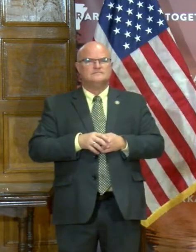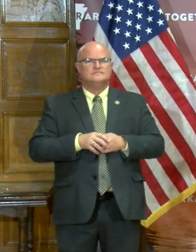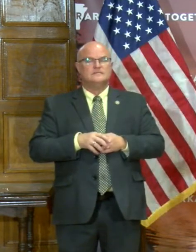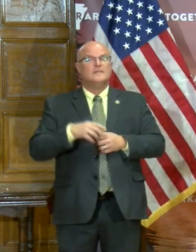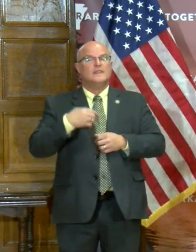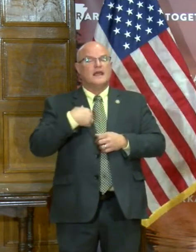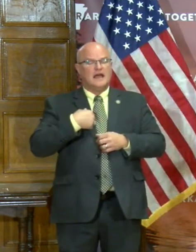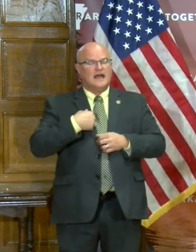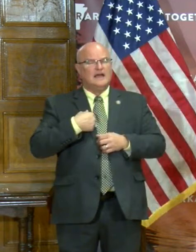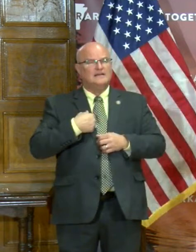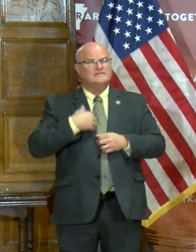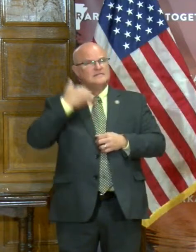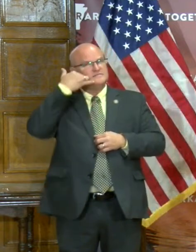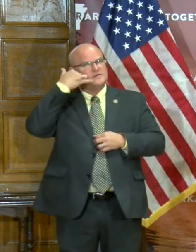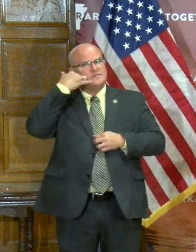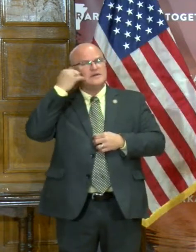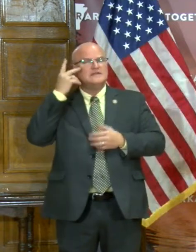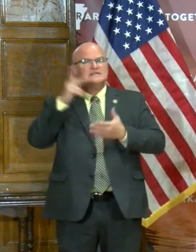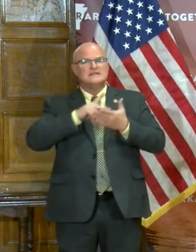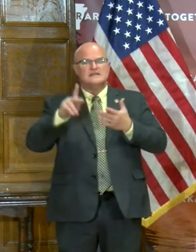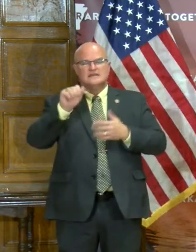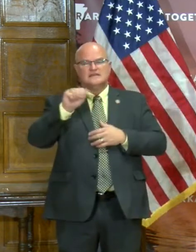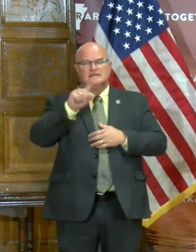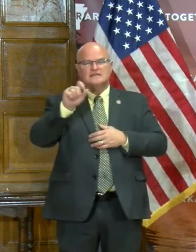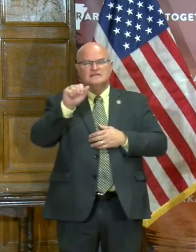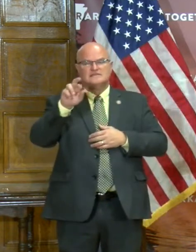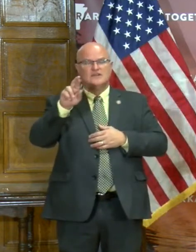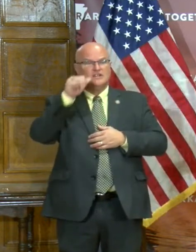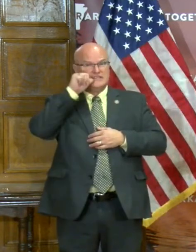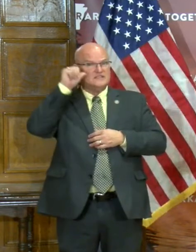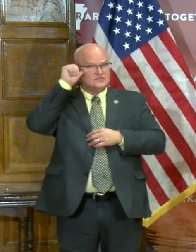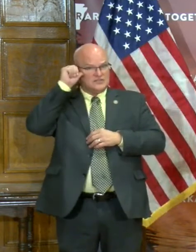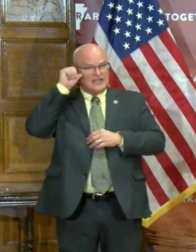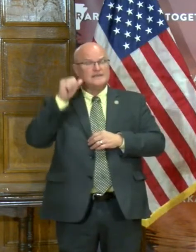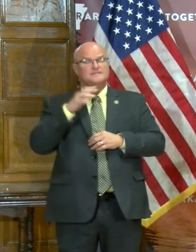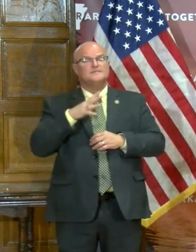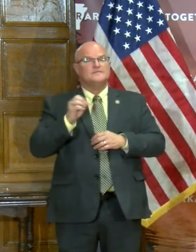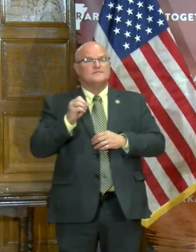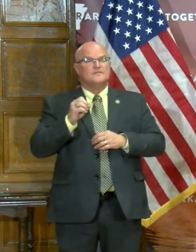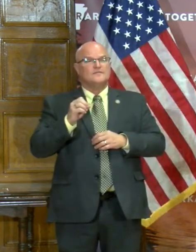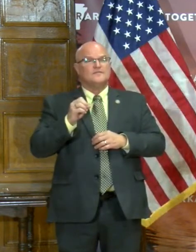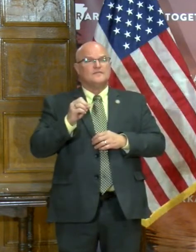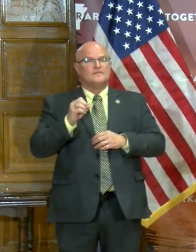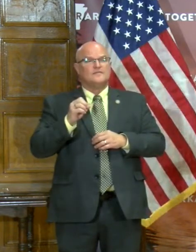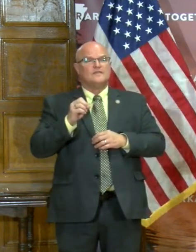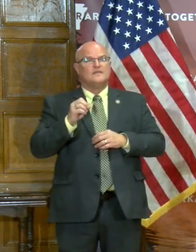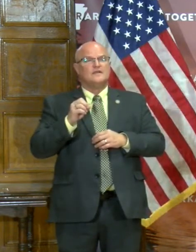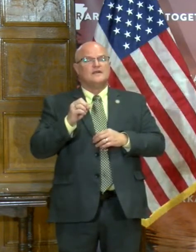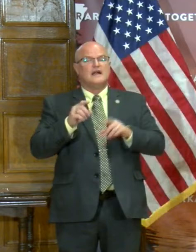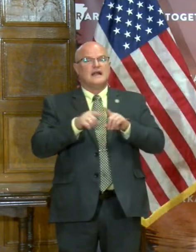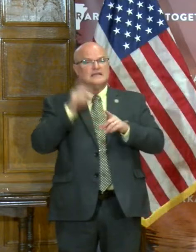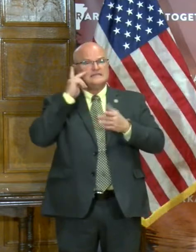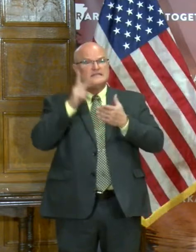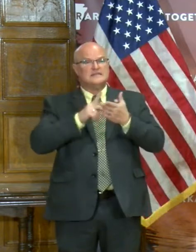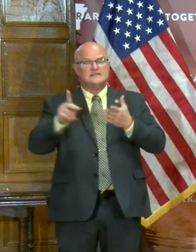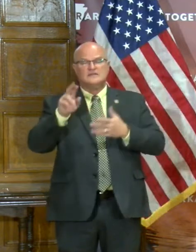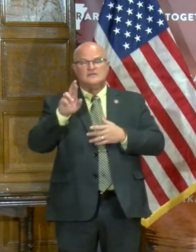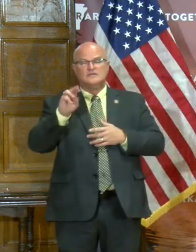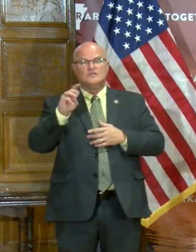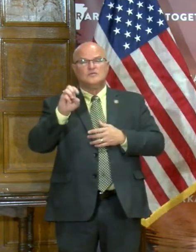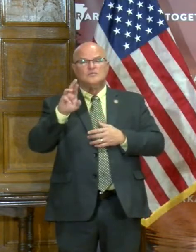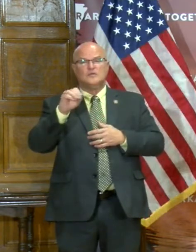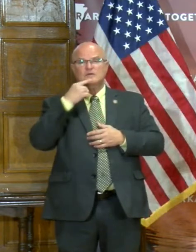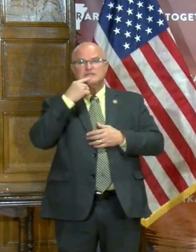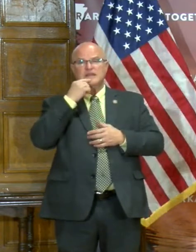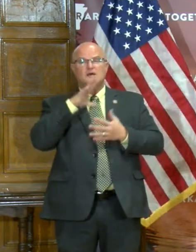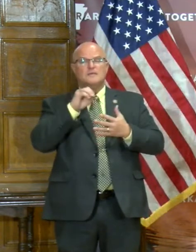I was on a conversation with Secretary Azar yesterday, and it's, as Secretary Romero said, it's going to